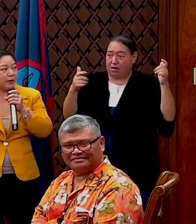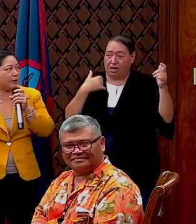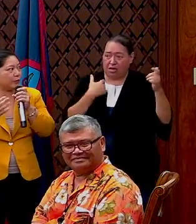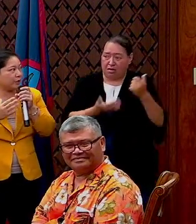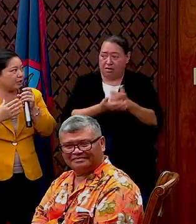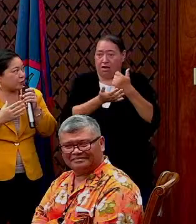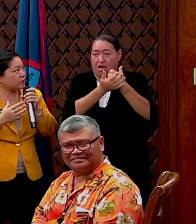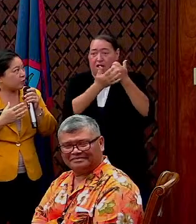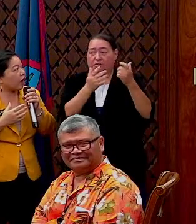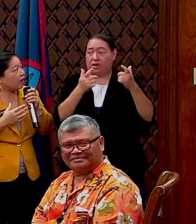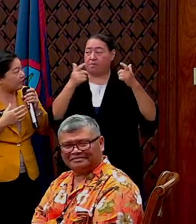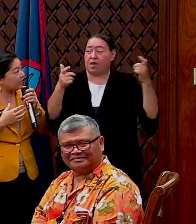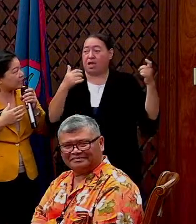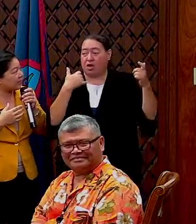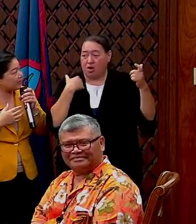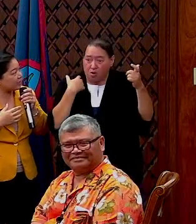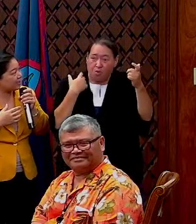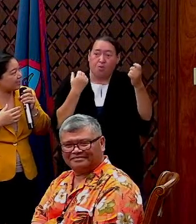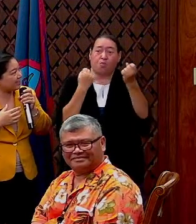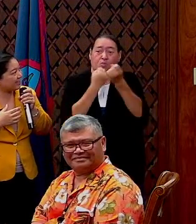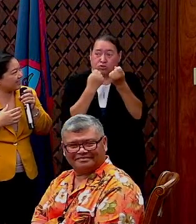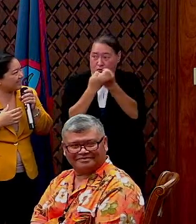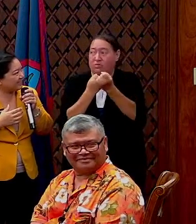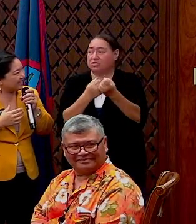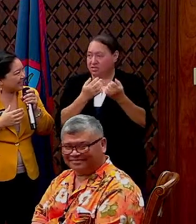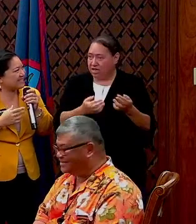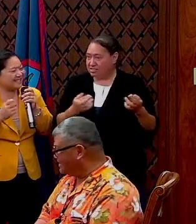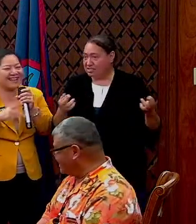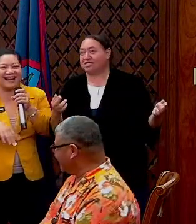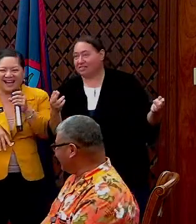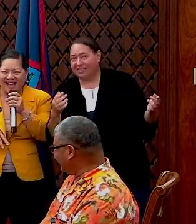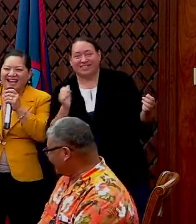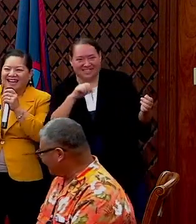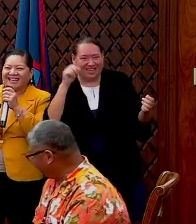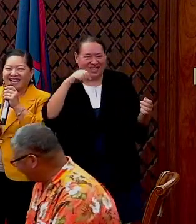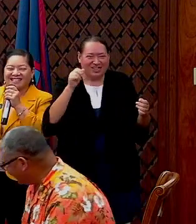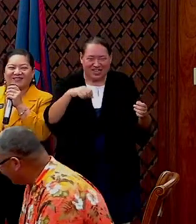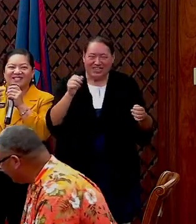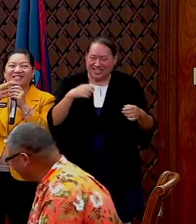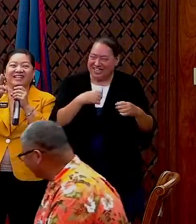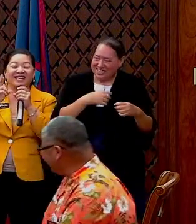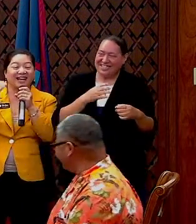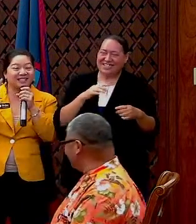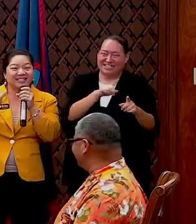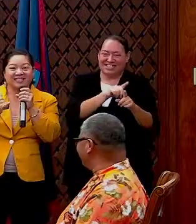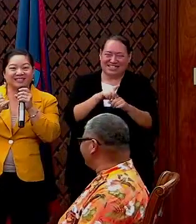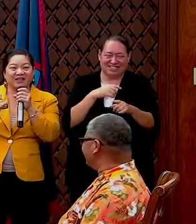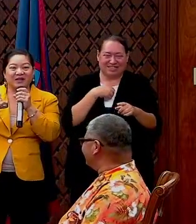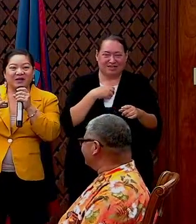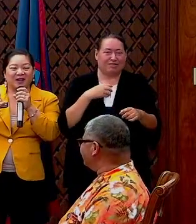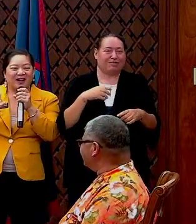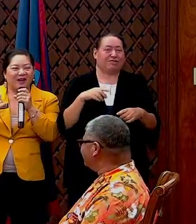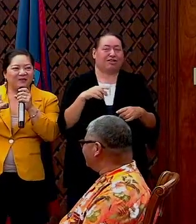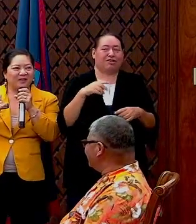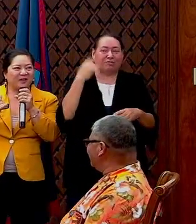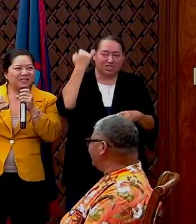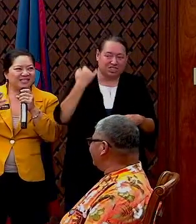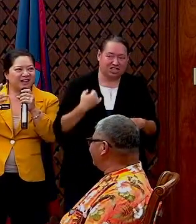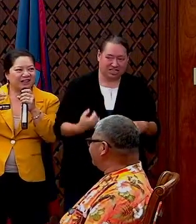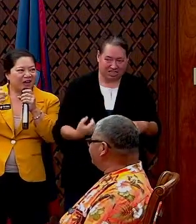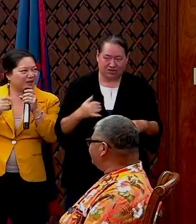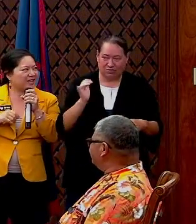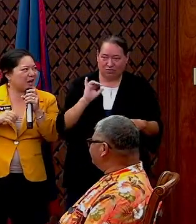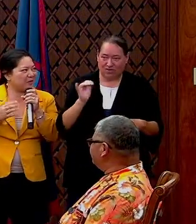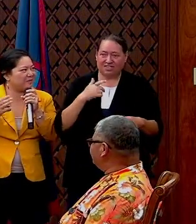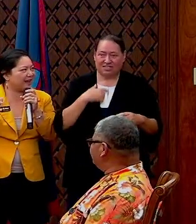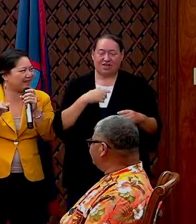help and a big resource for all of us, right, Ms. Jeannie? Yes. Yes, and Miss Jeannie actually is, she's on